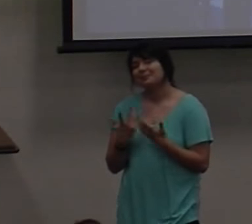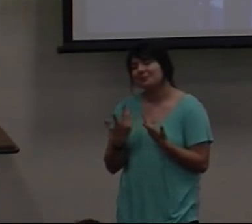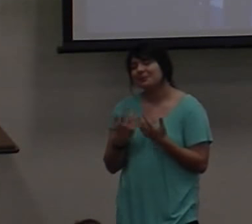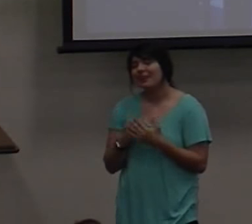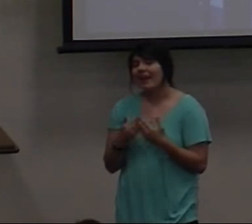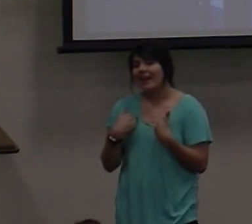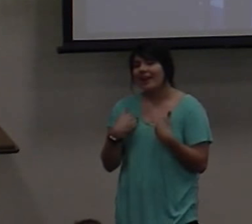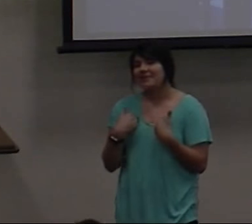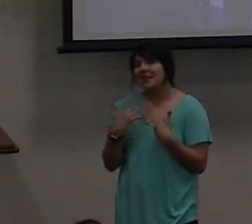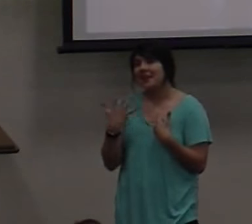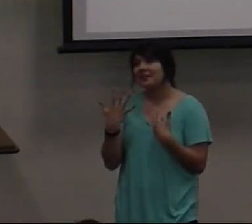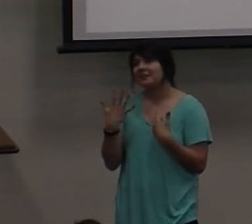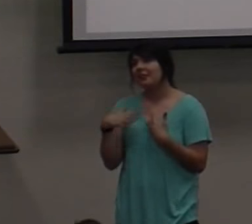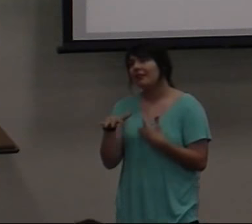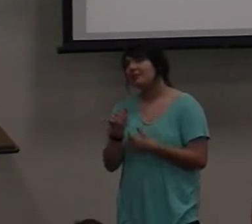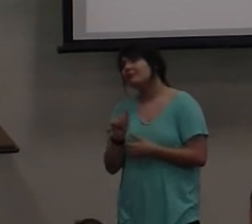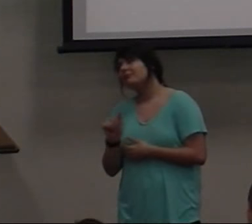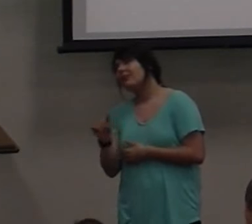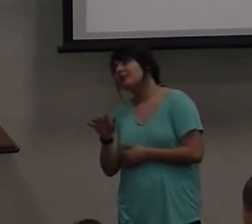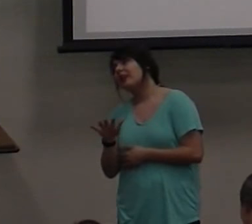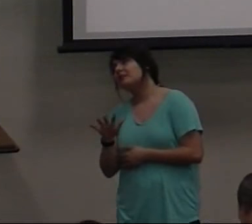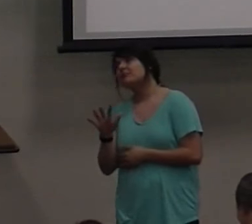I've had about 5 lots of